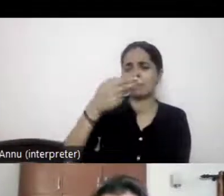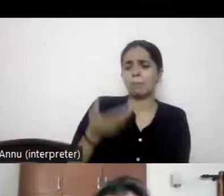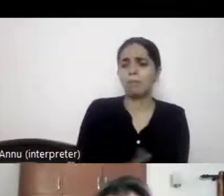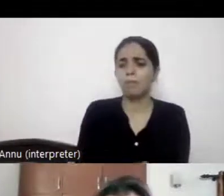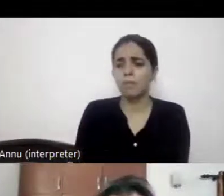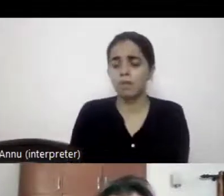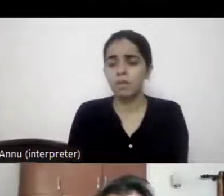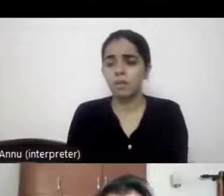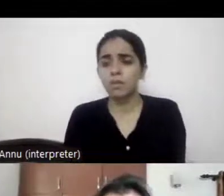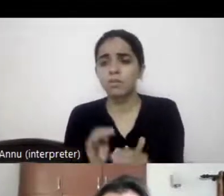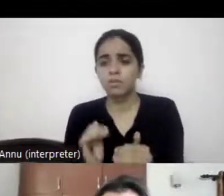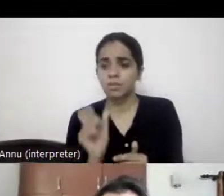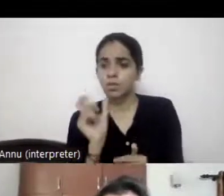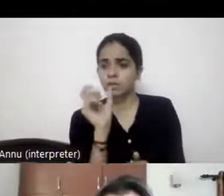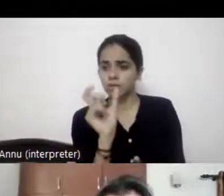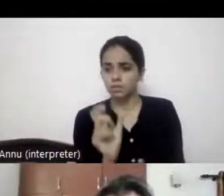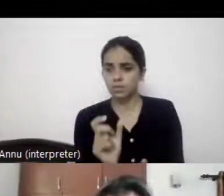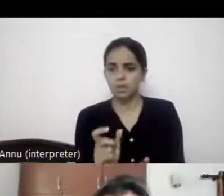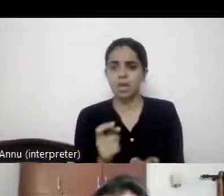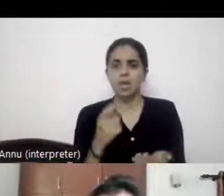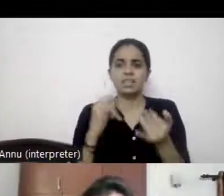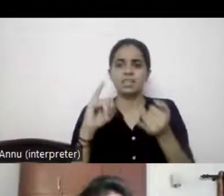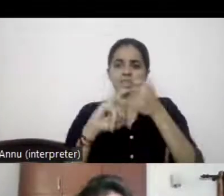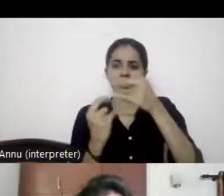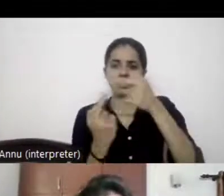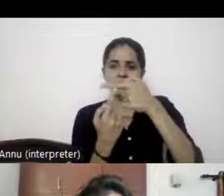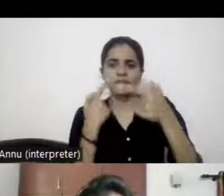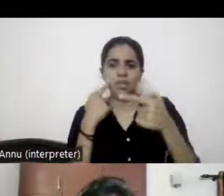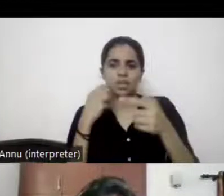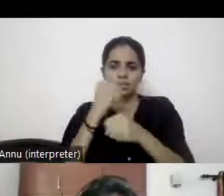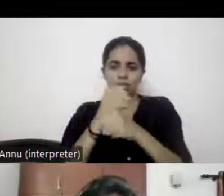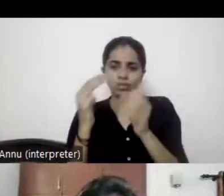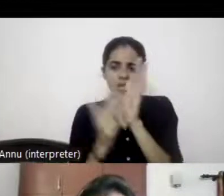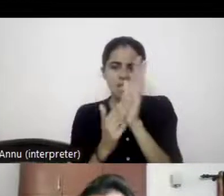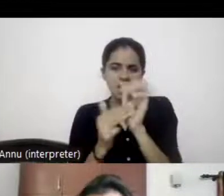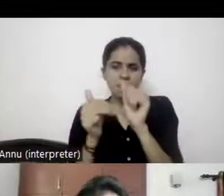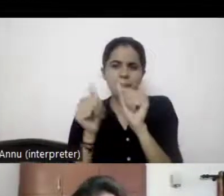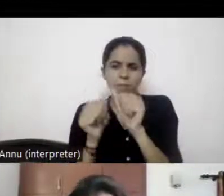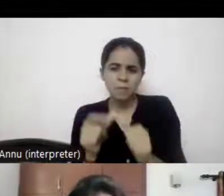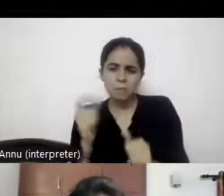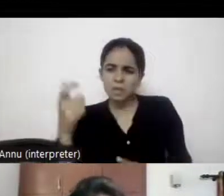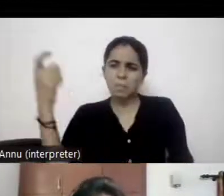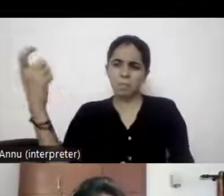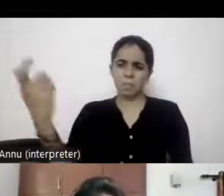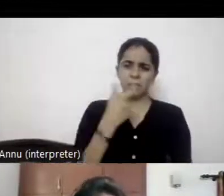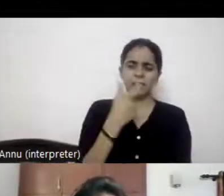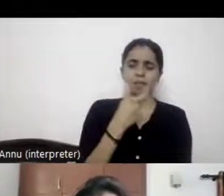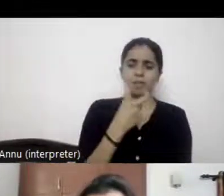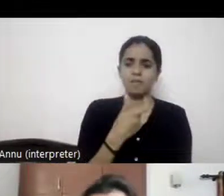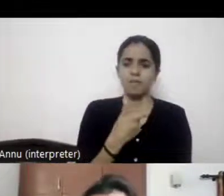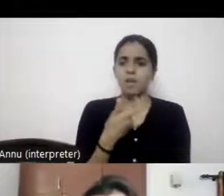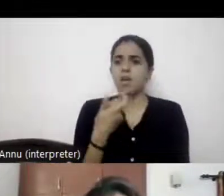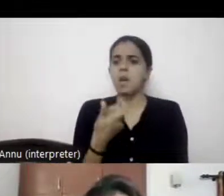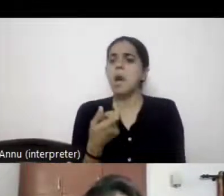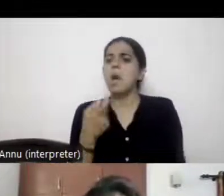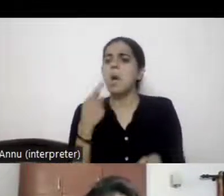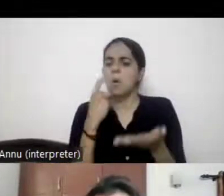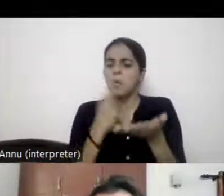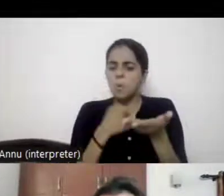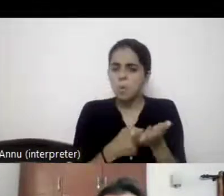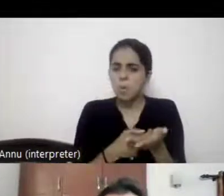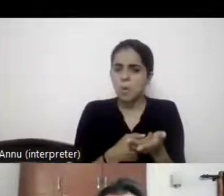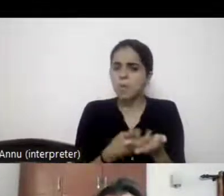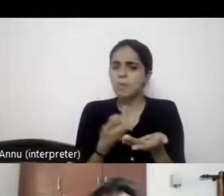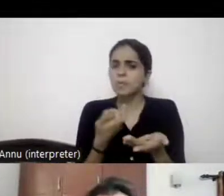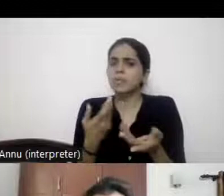So the terms like stigma, norm, normative, stigmatized, you